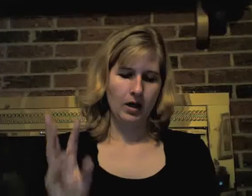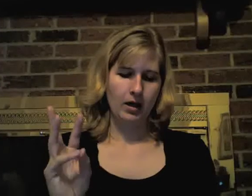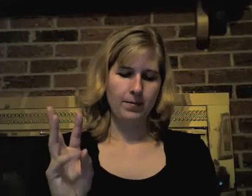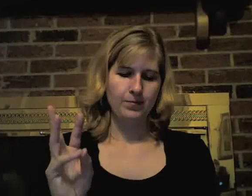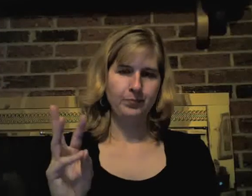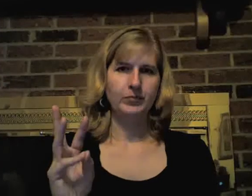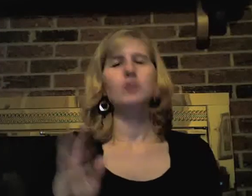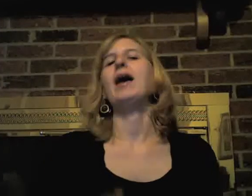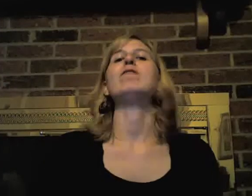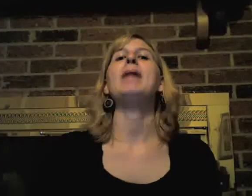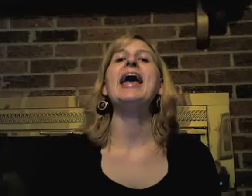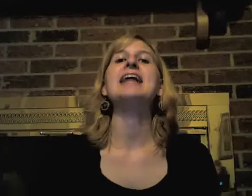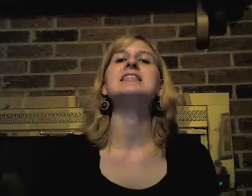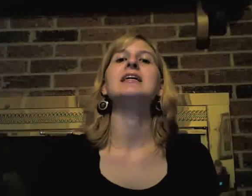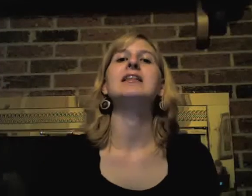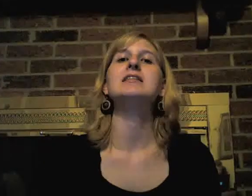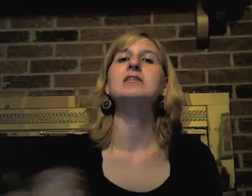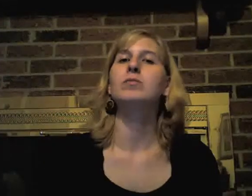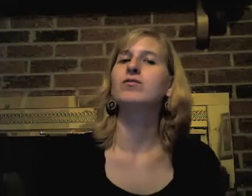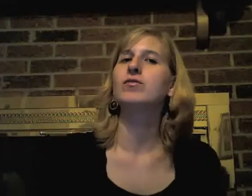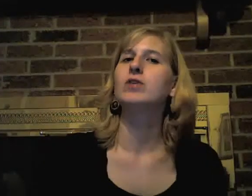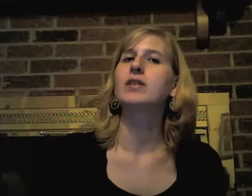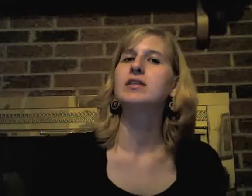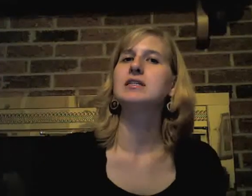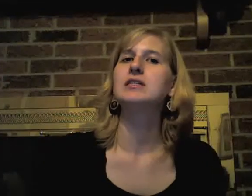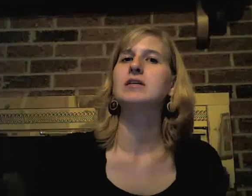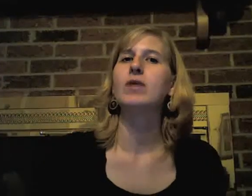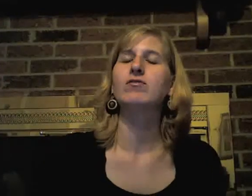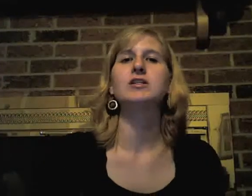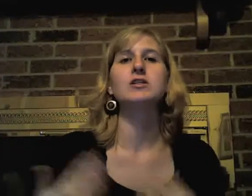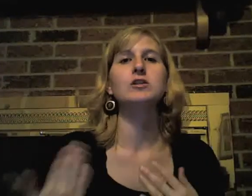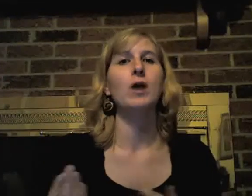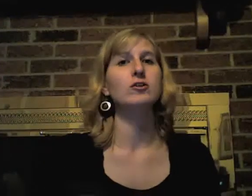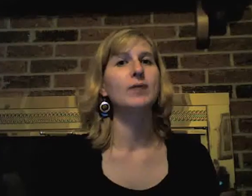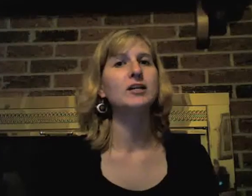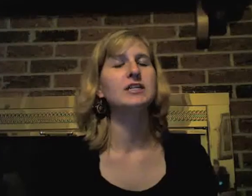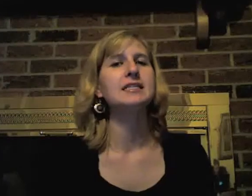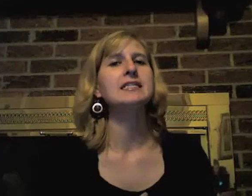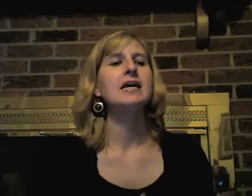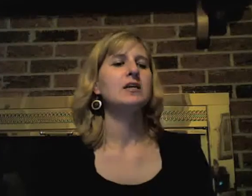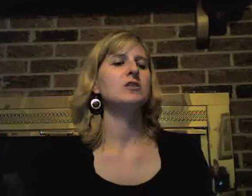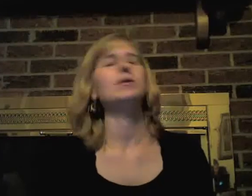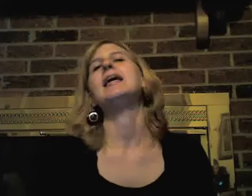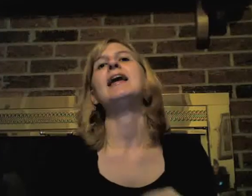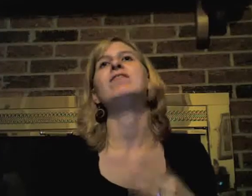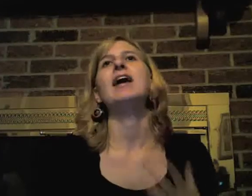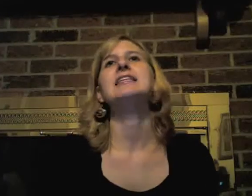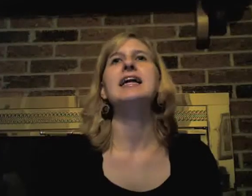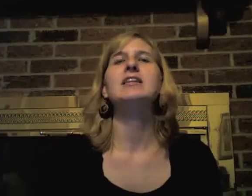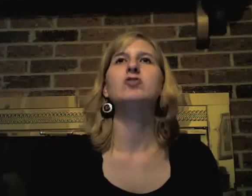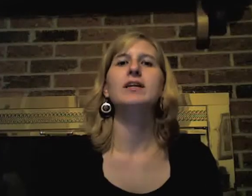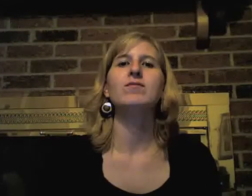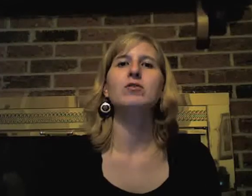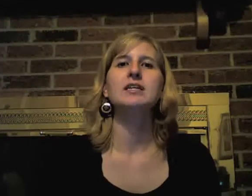You have past. Again, this is in reference to our directions. So again, if I said the drinking fountain is past